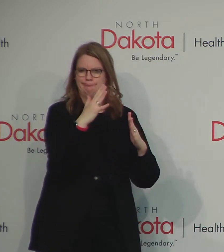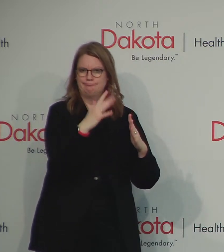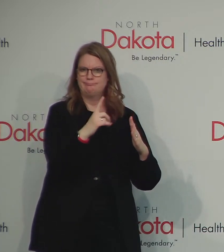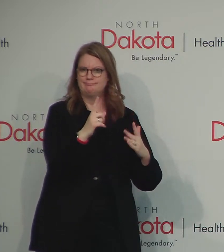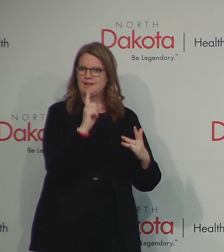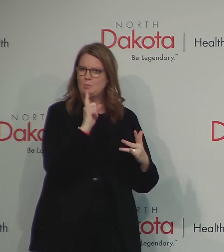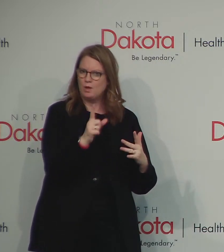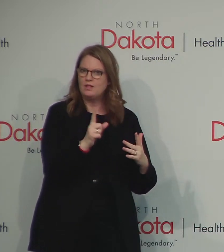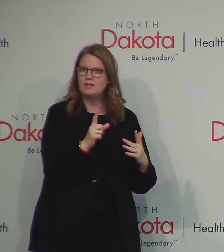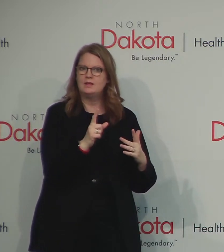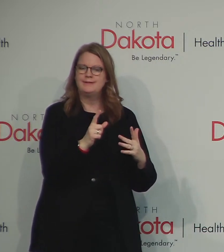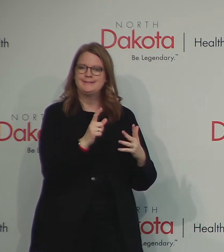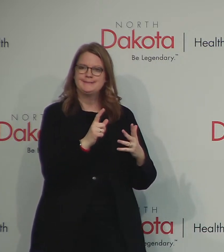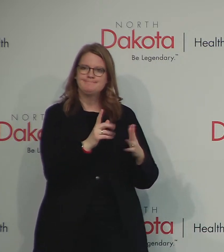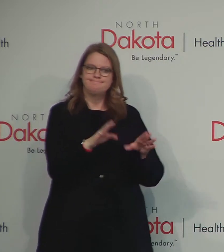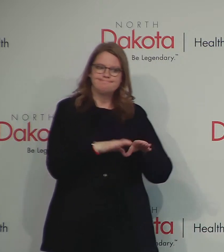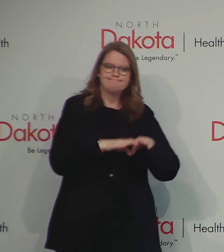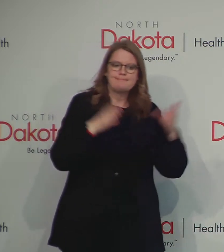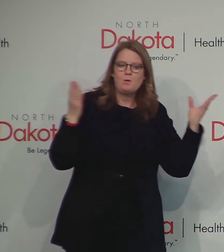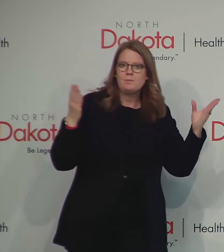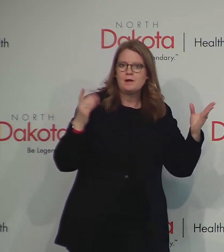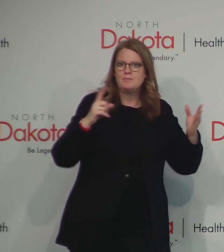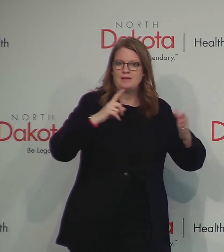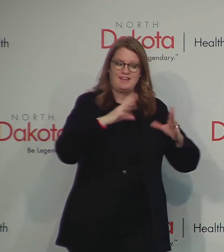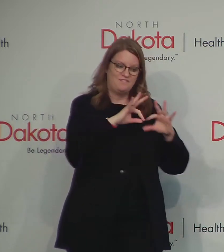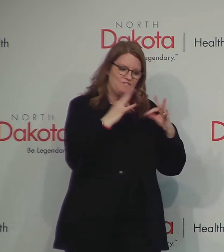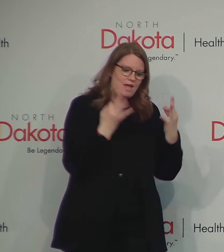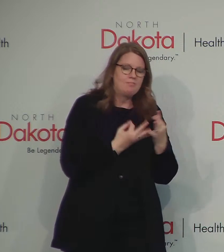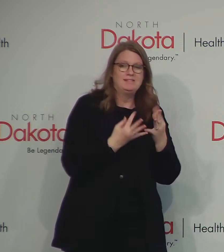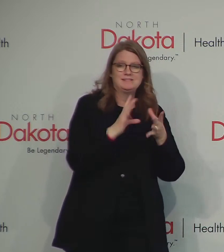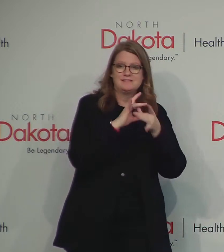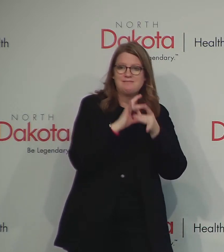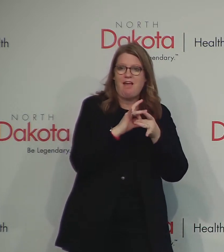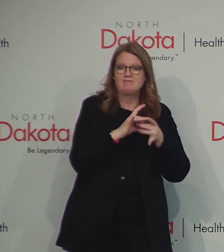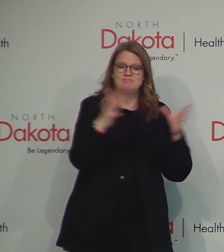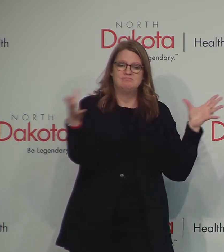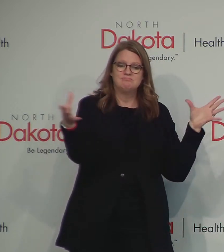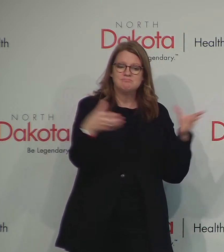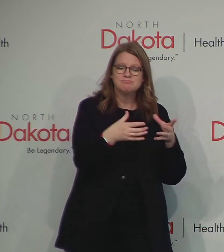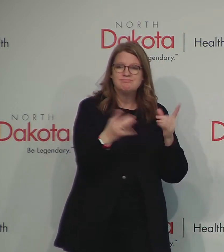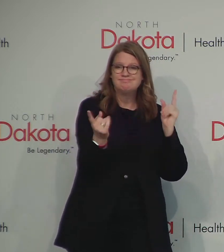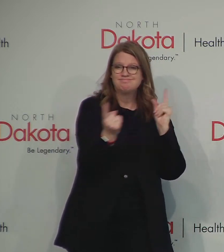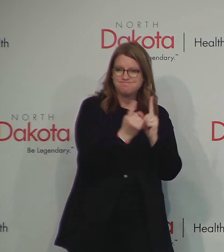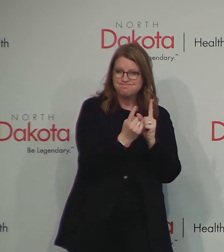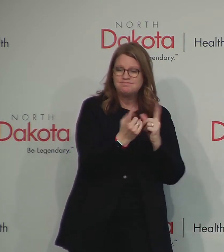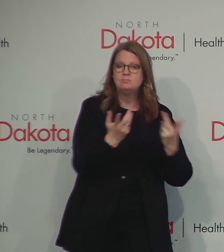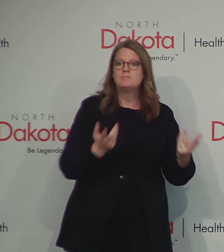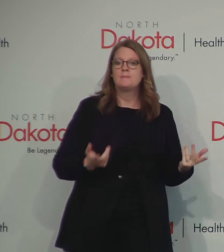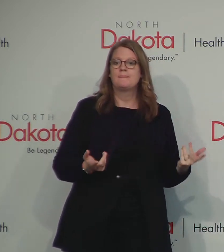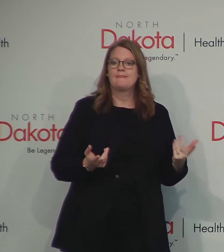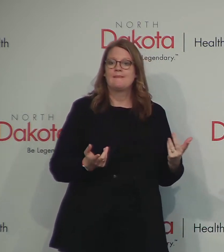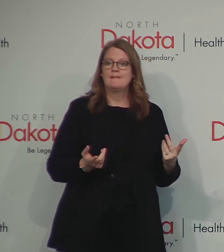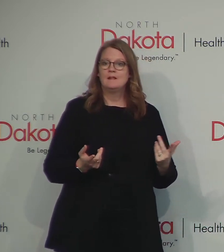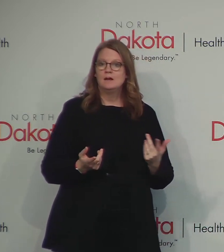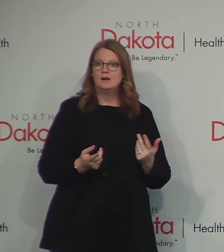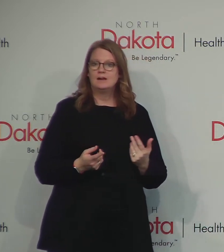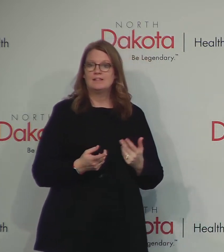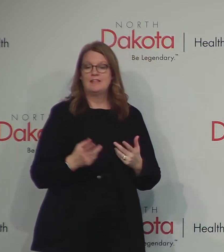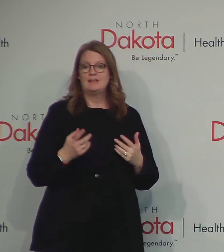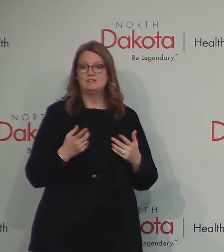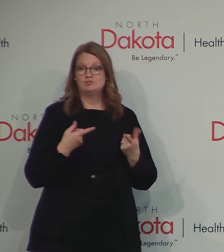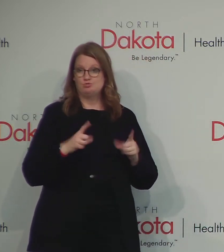sure that we could connect families with their loved ones in long-term care. And we then in the